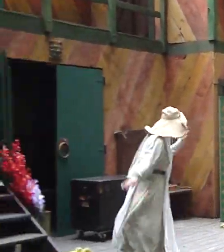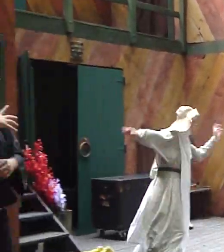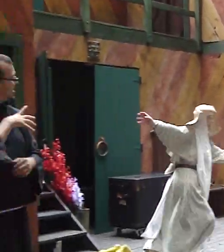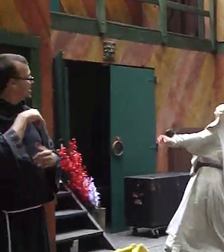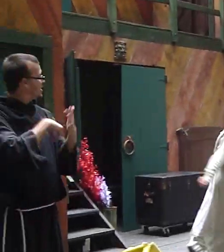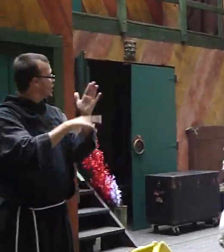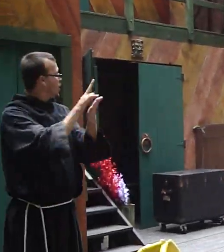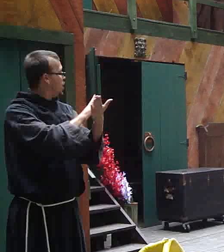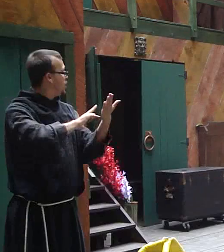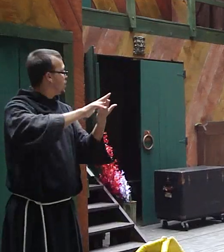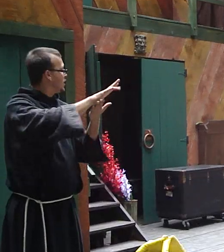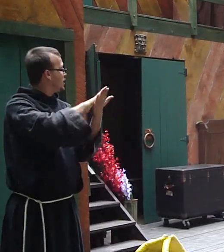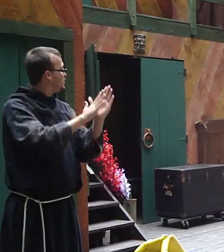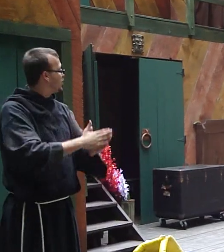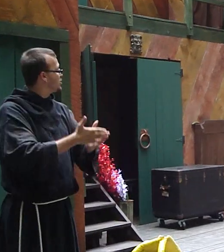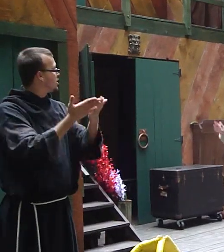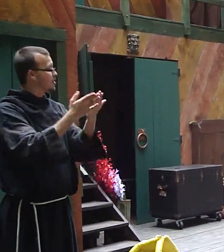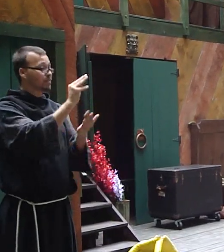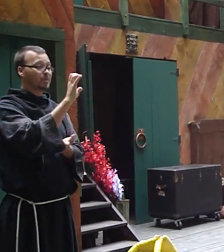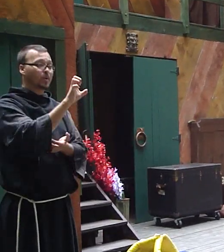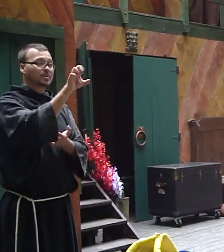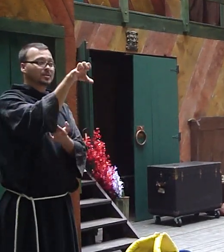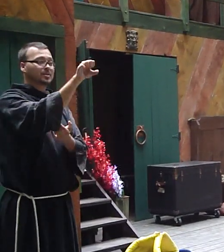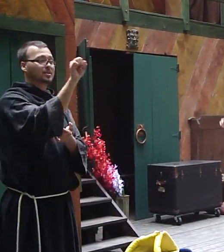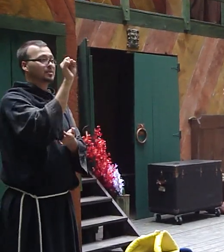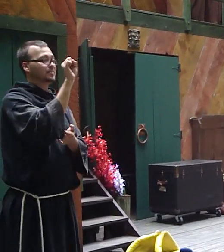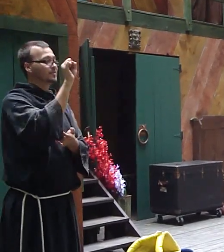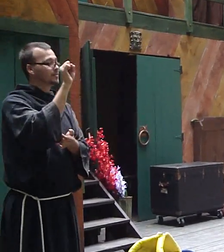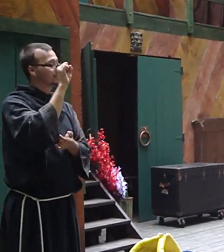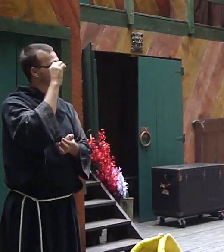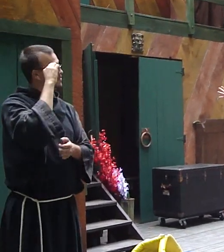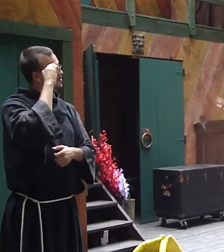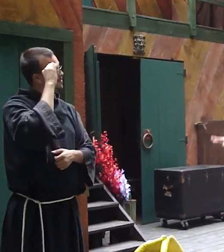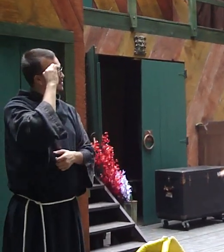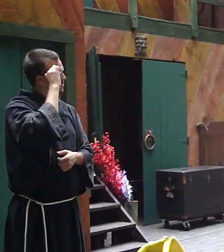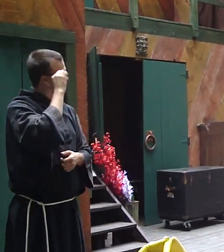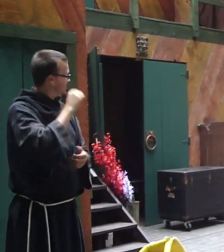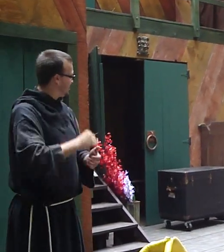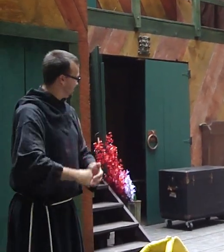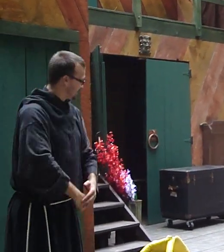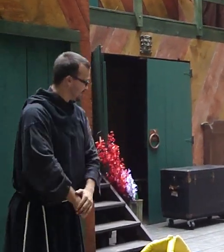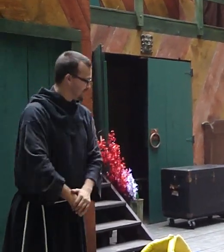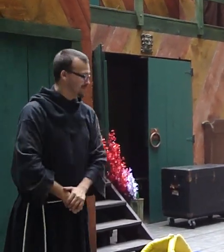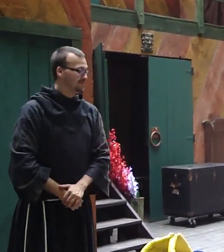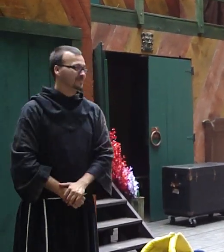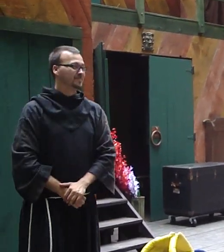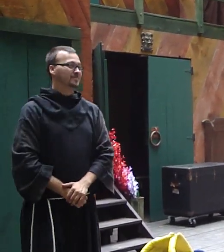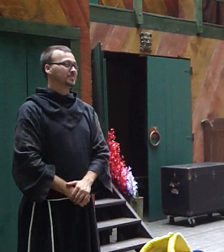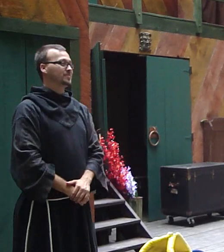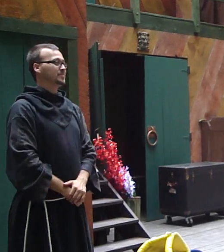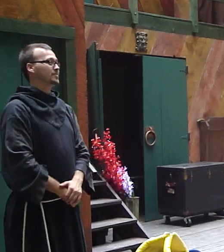Constipated men in the holy books of Moses. Woo! We